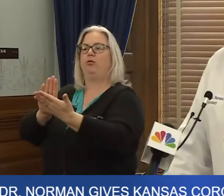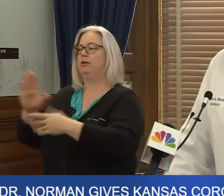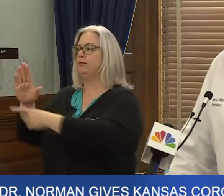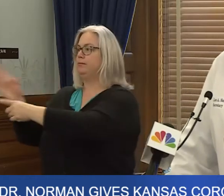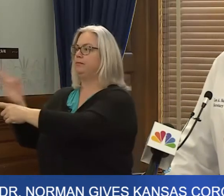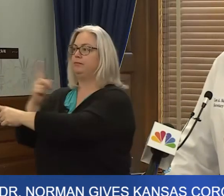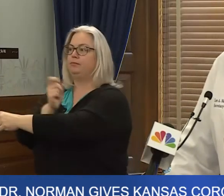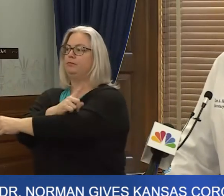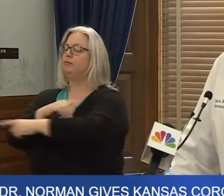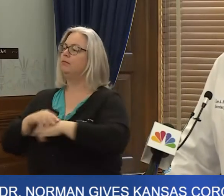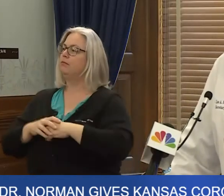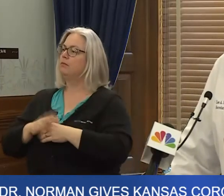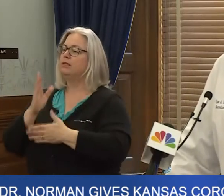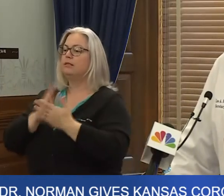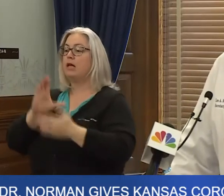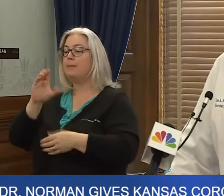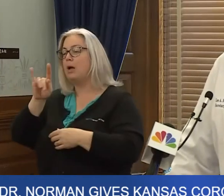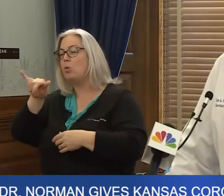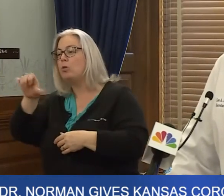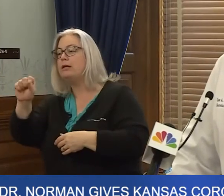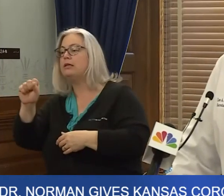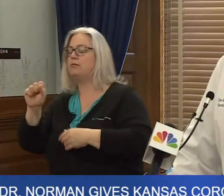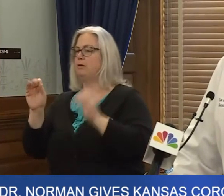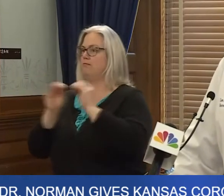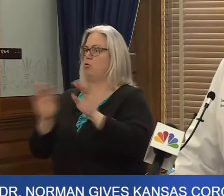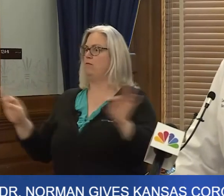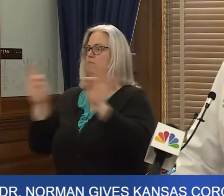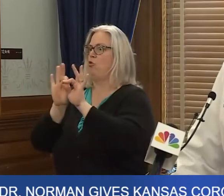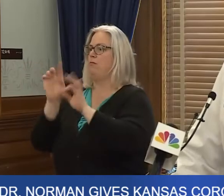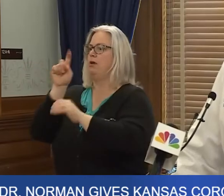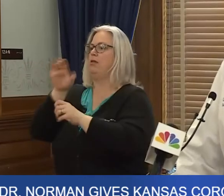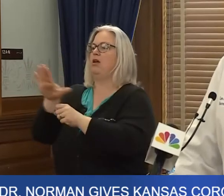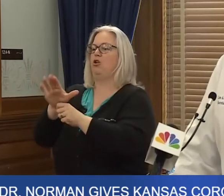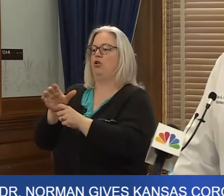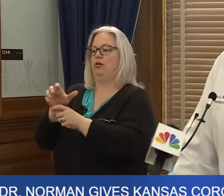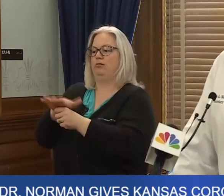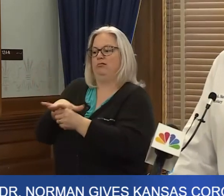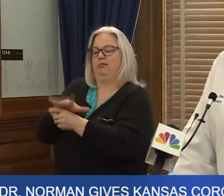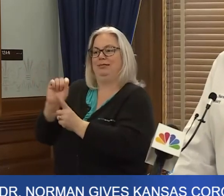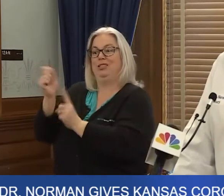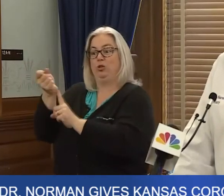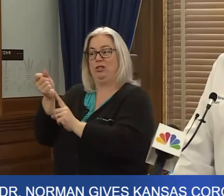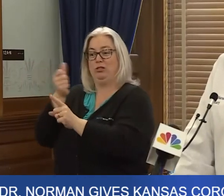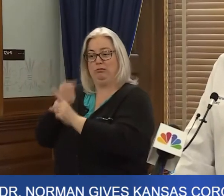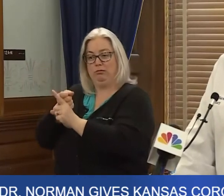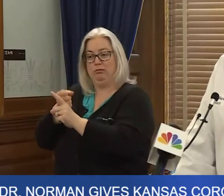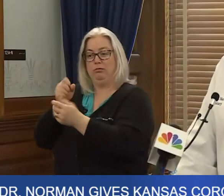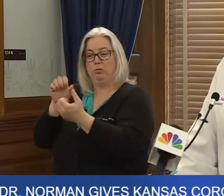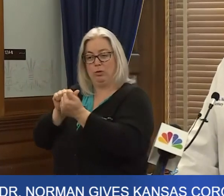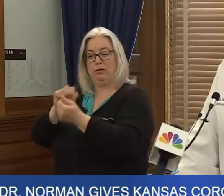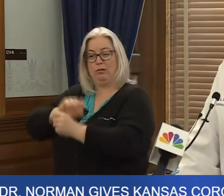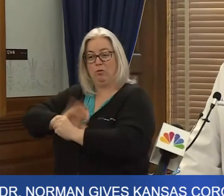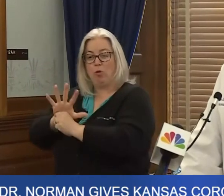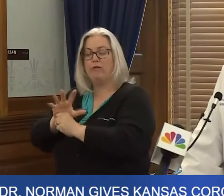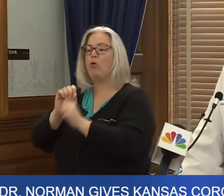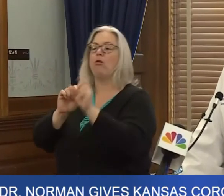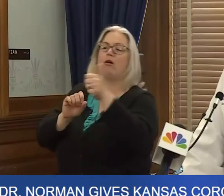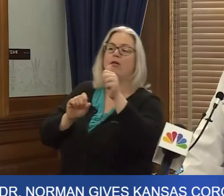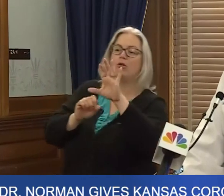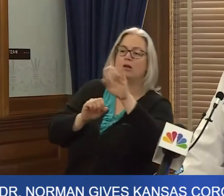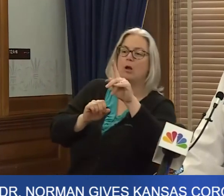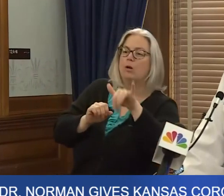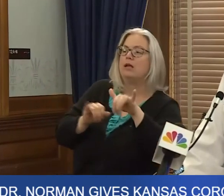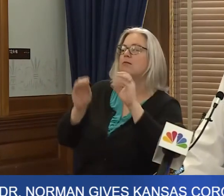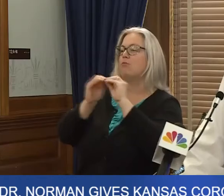Secretary, are there some counties for which that would especially be important given their local situation with COVID-19 or maybe some counties that really should go